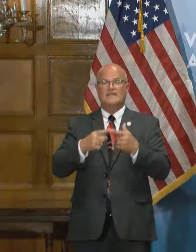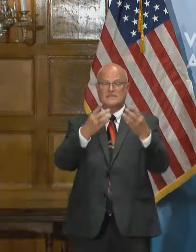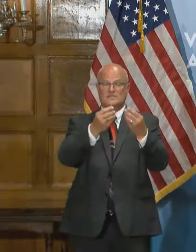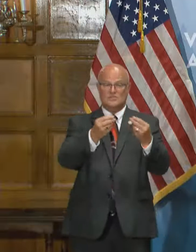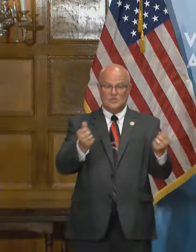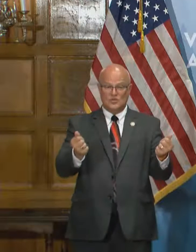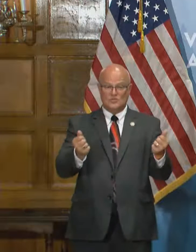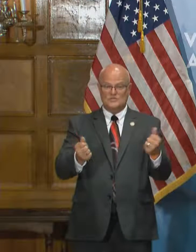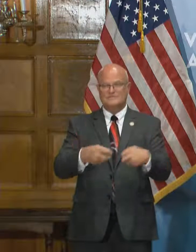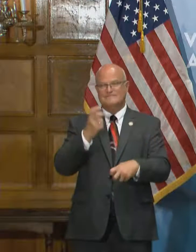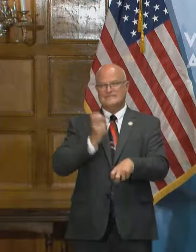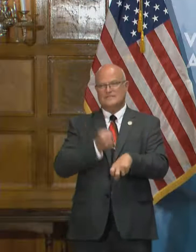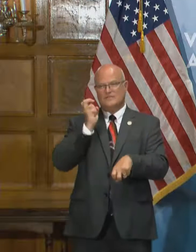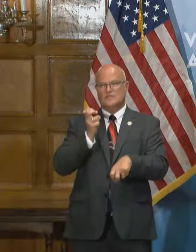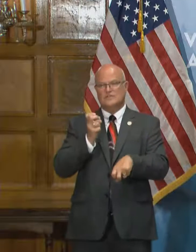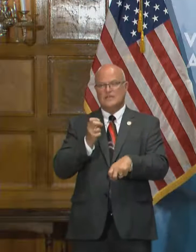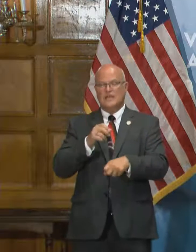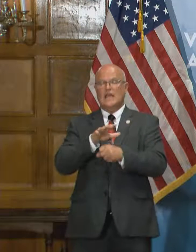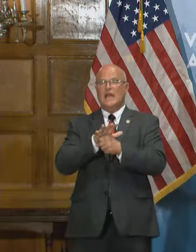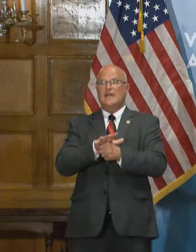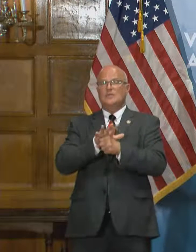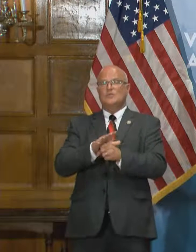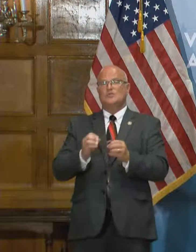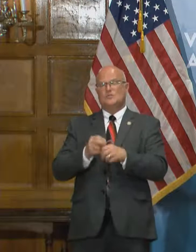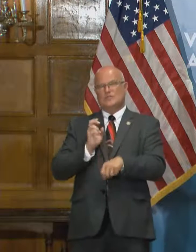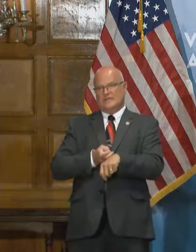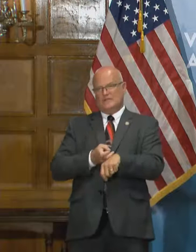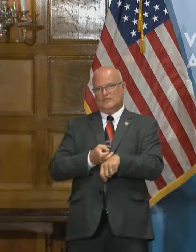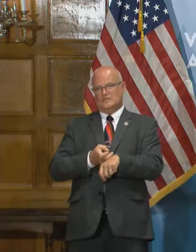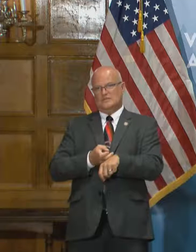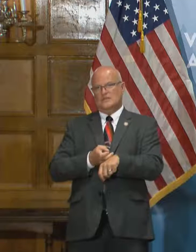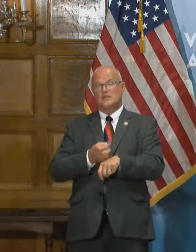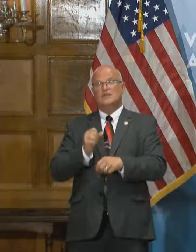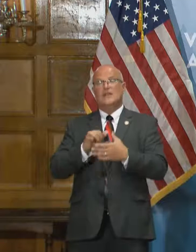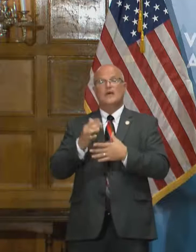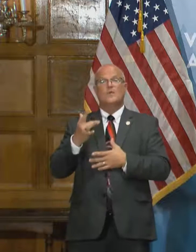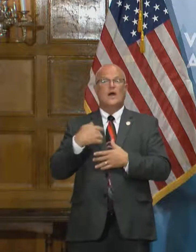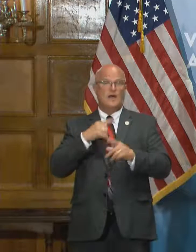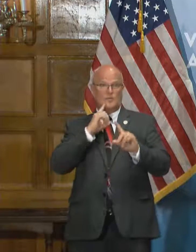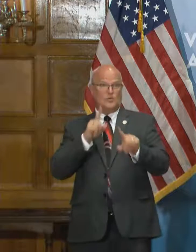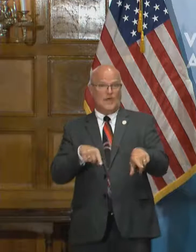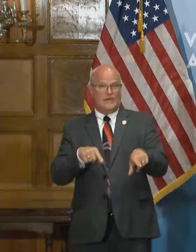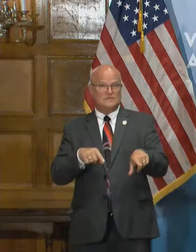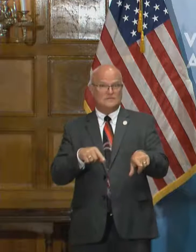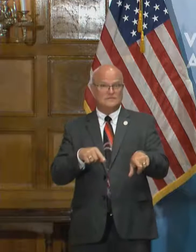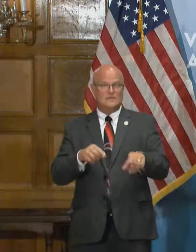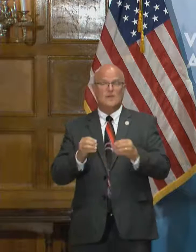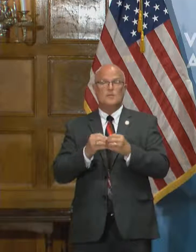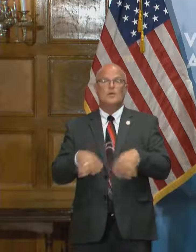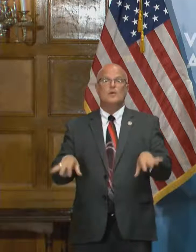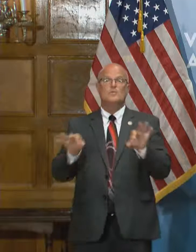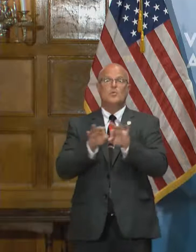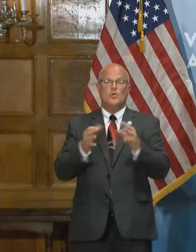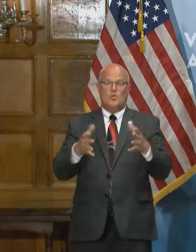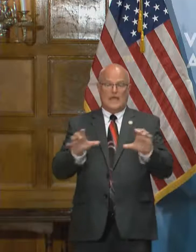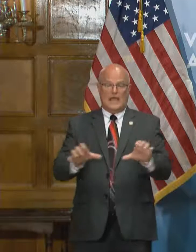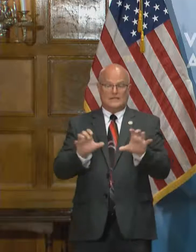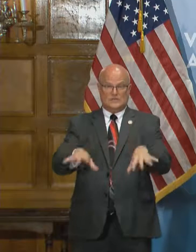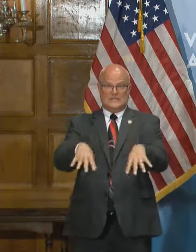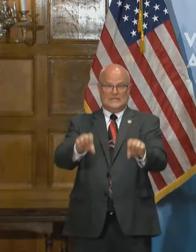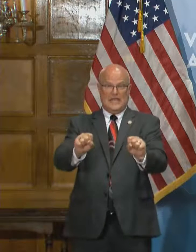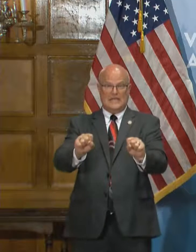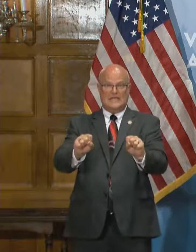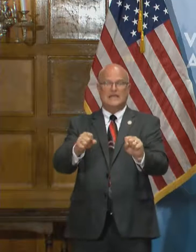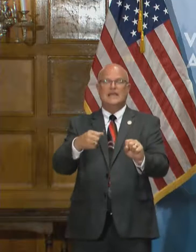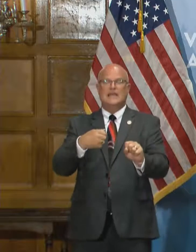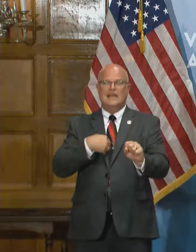are more difficult, and the pressure points are more difficult. So that's my reaction. And more importantly, what action are we taking?